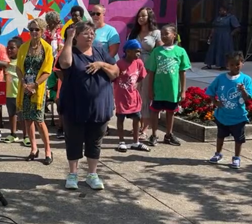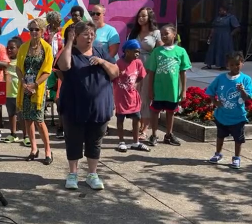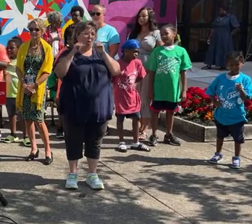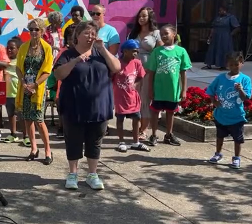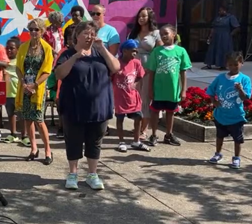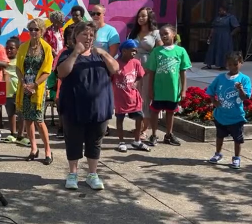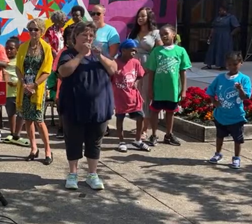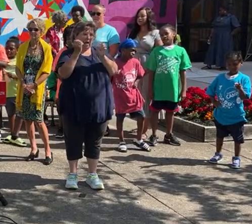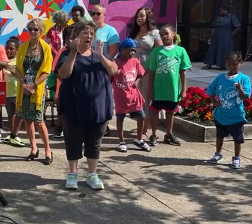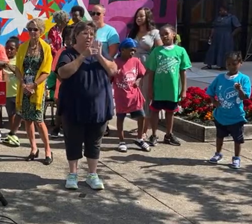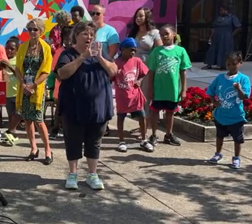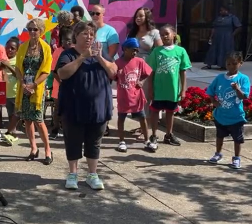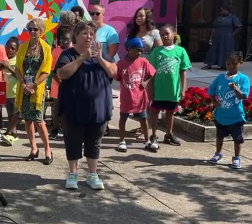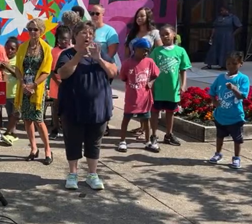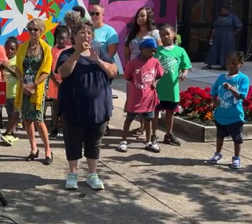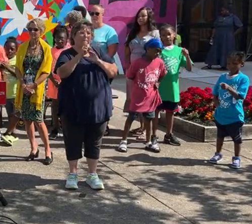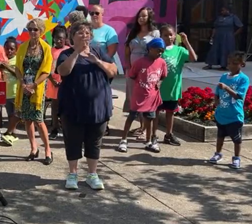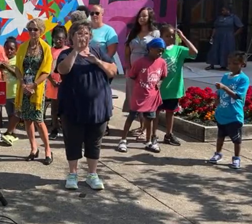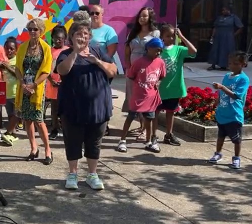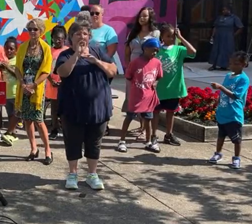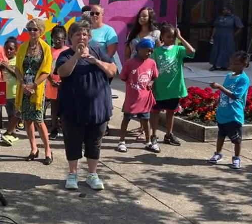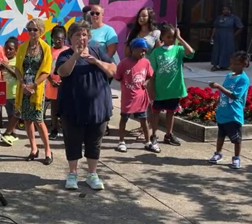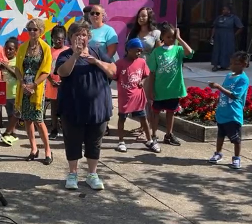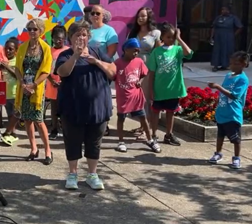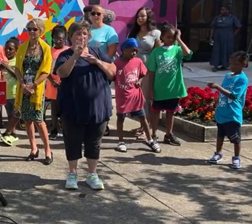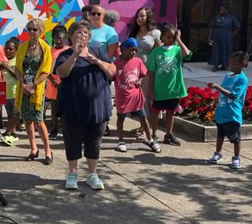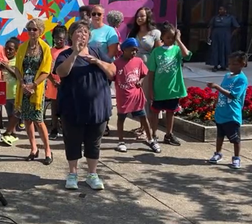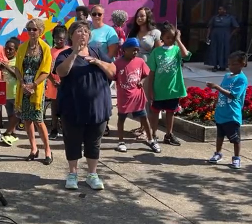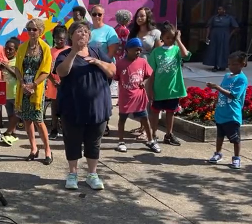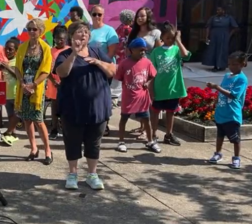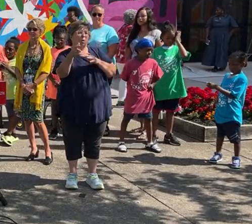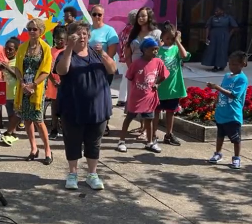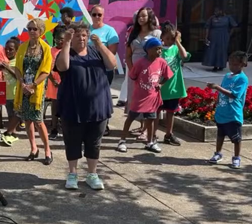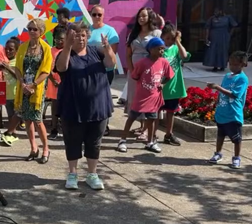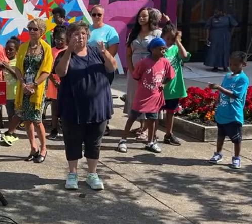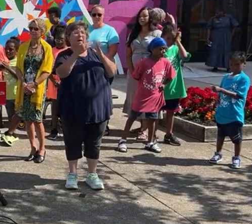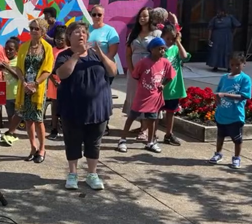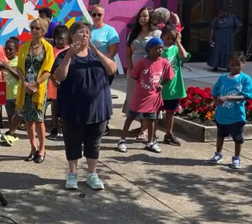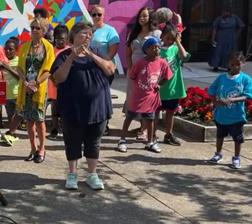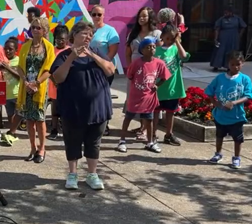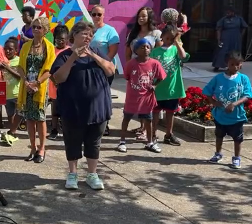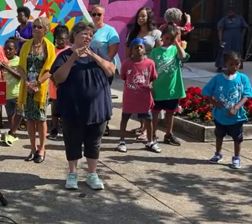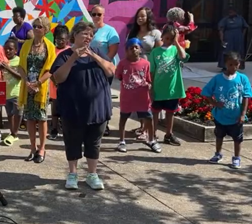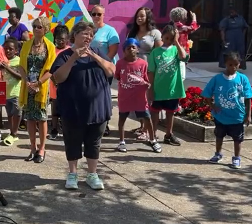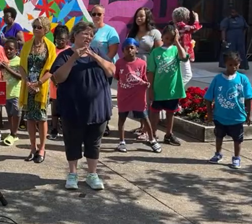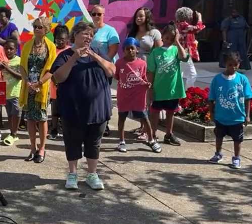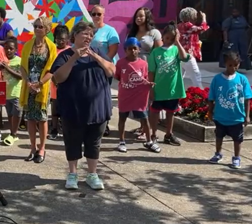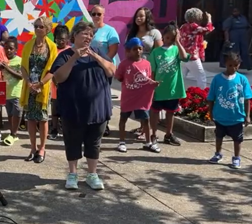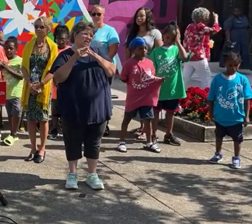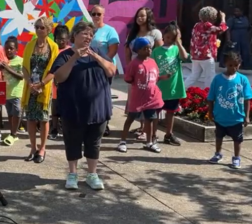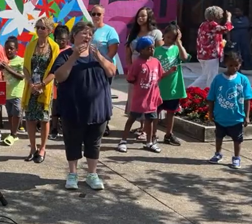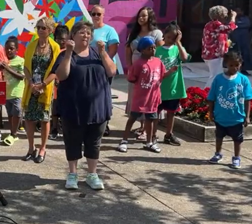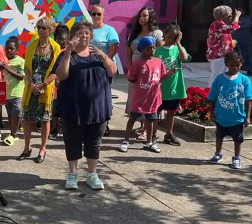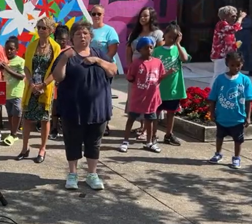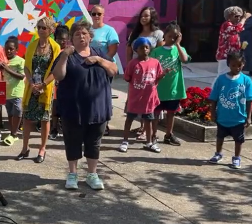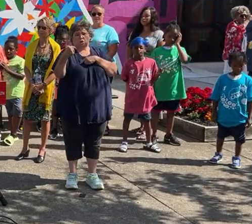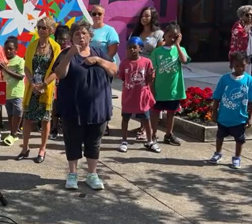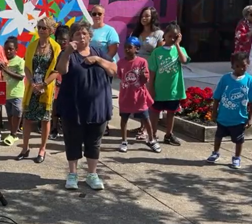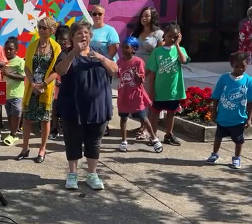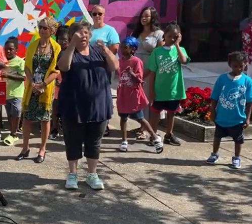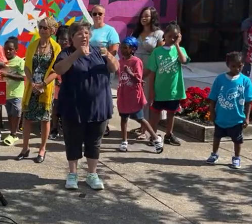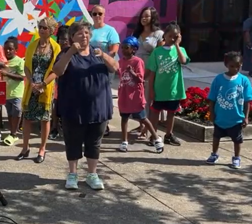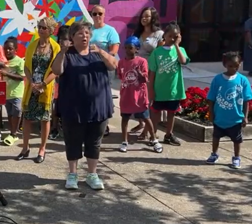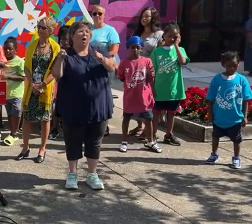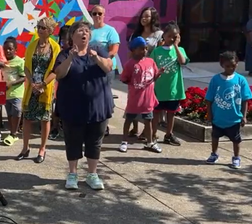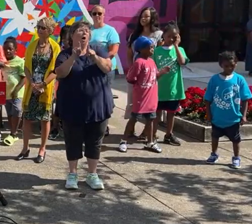to produce another Polytab mural, one that is again informed by our community, this time by multi-generational individuals,